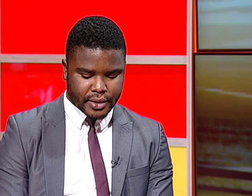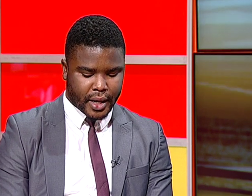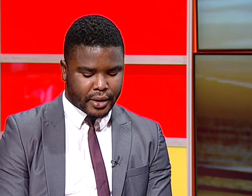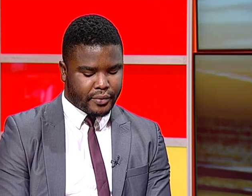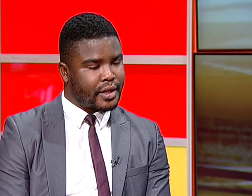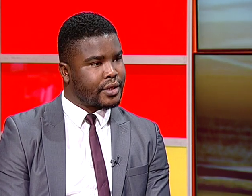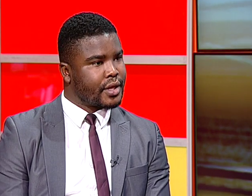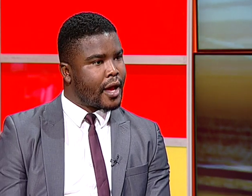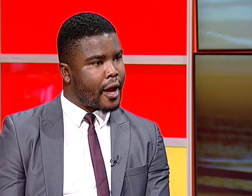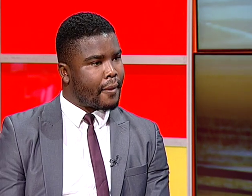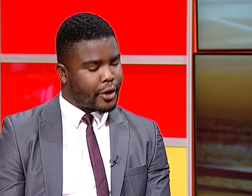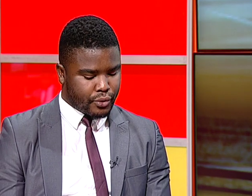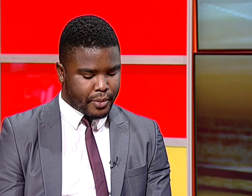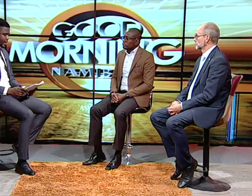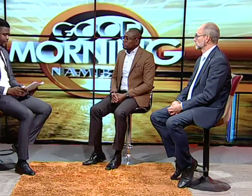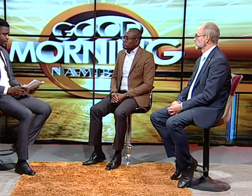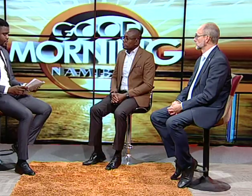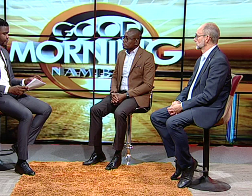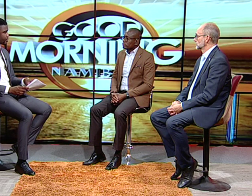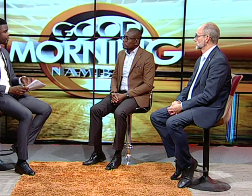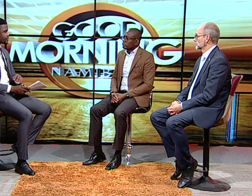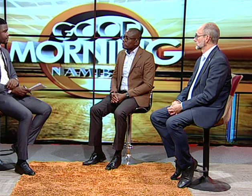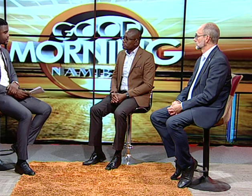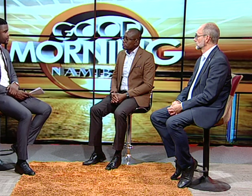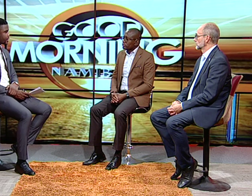and activities that you will be having over the course of this week here.